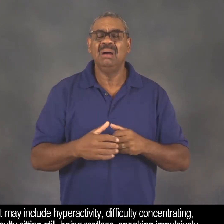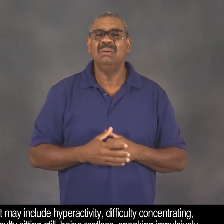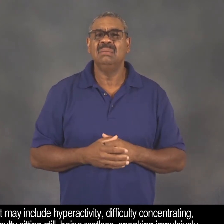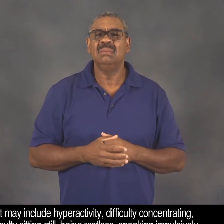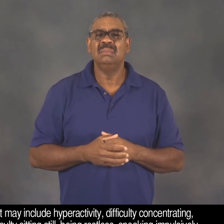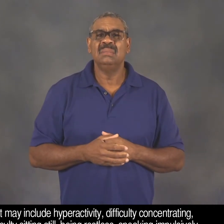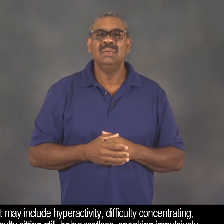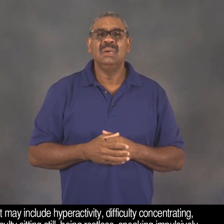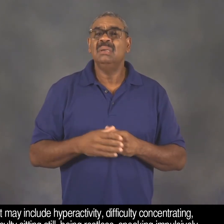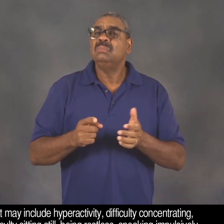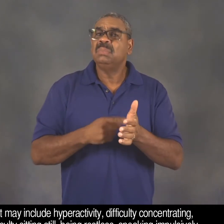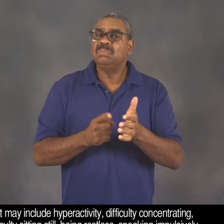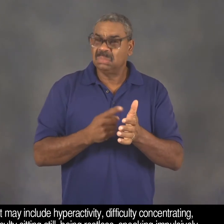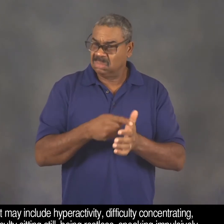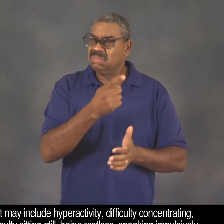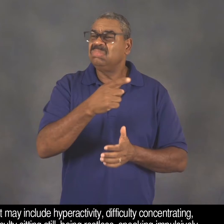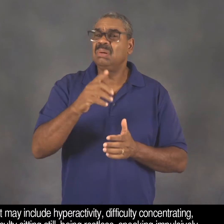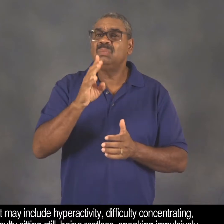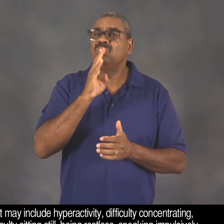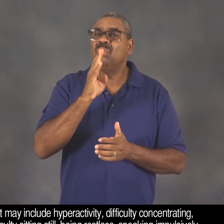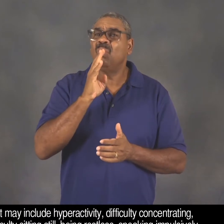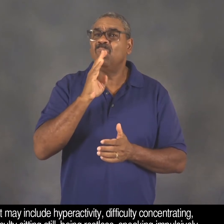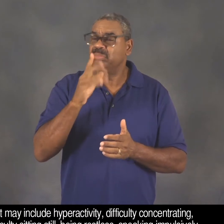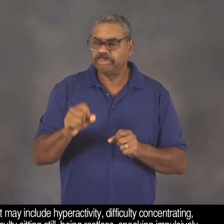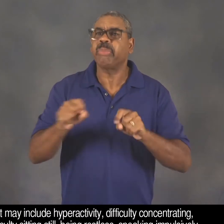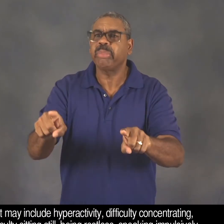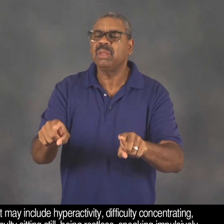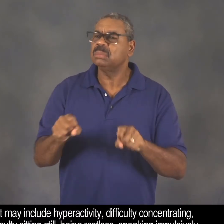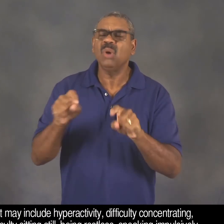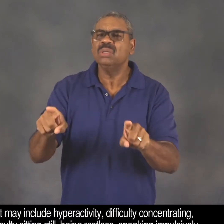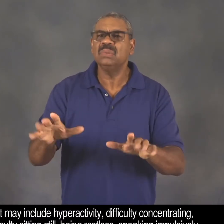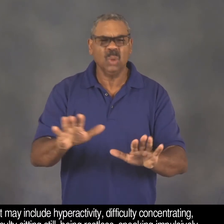still, being restless, speaking impulsively,